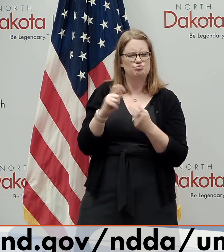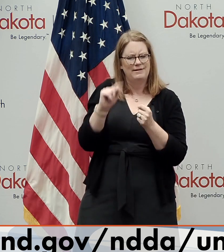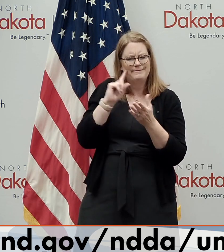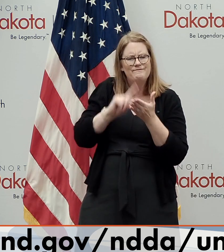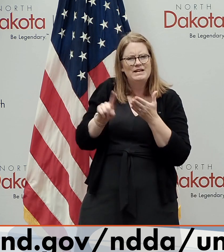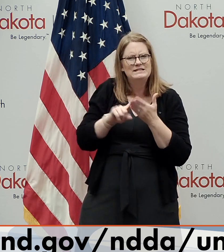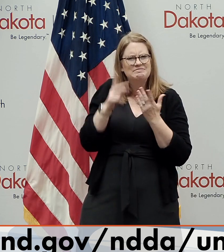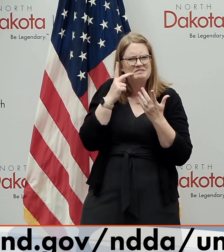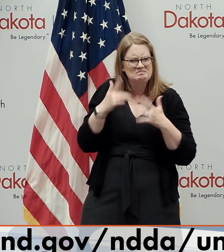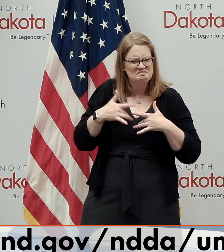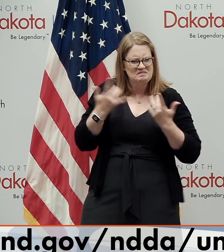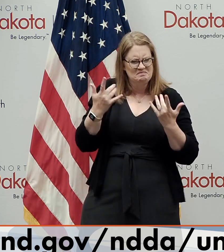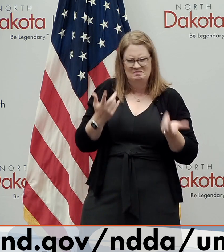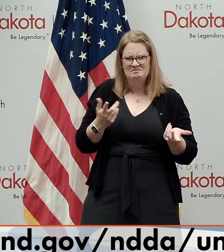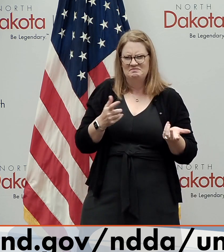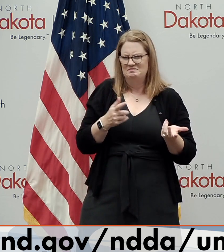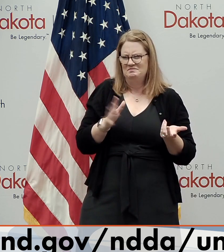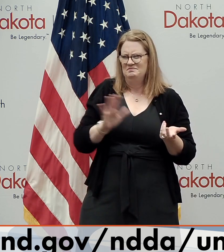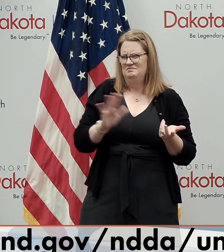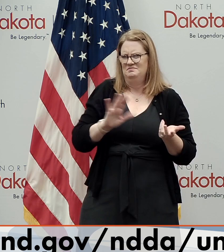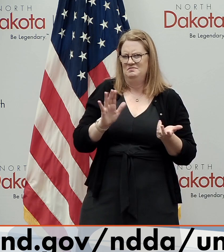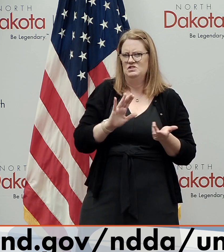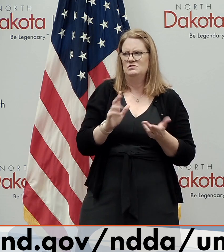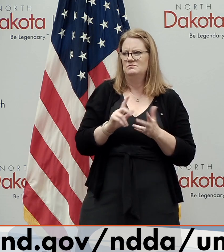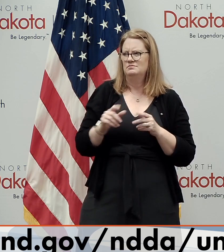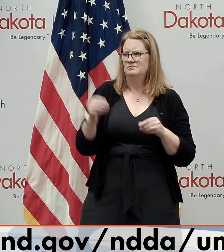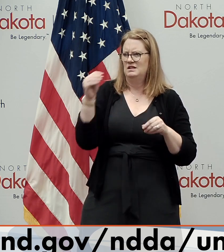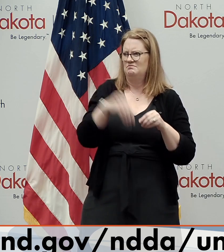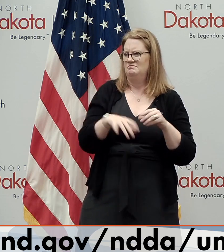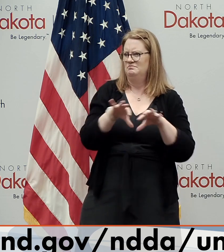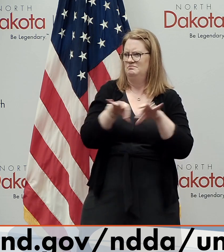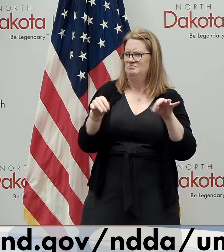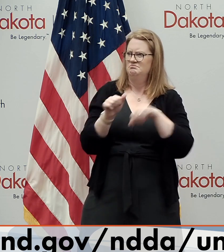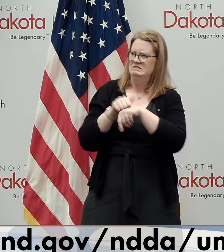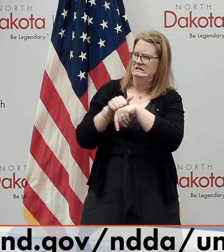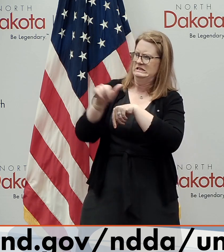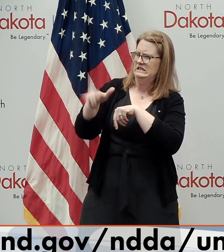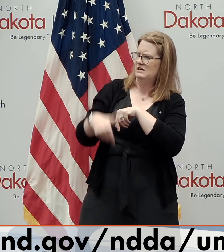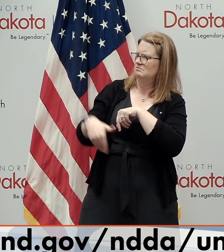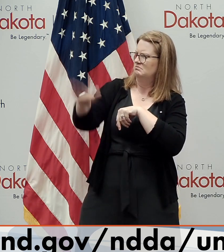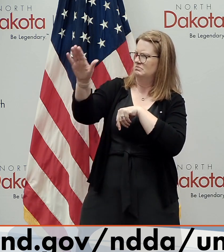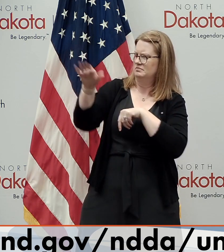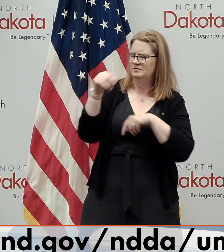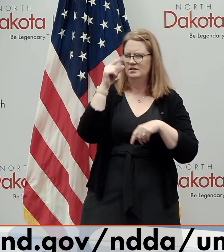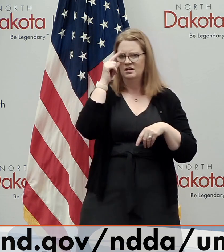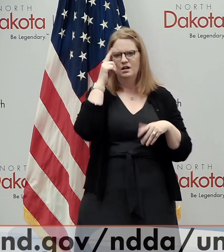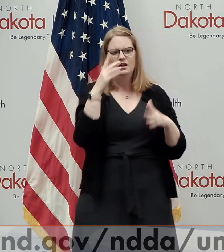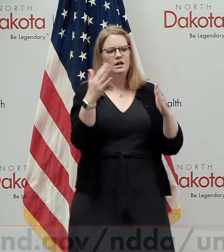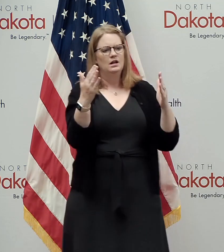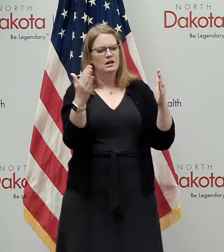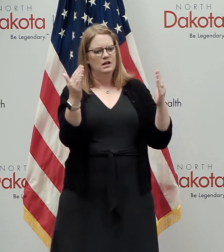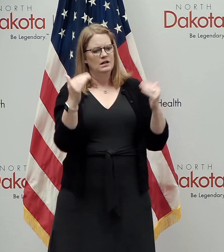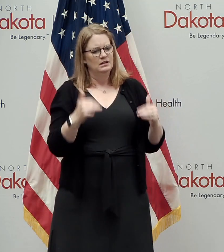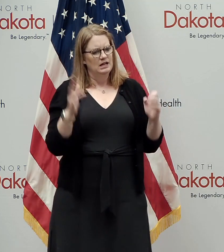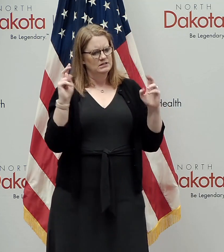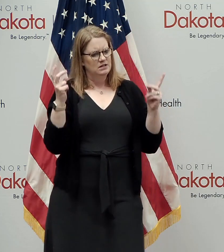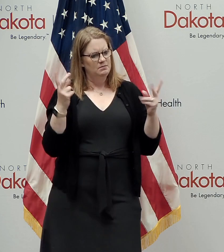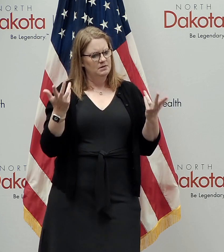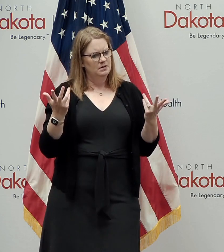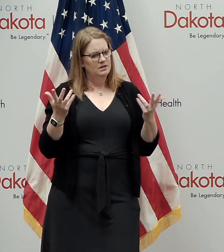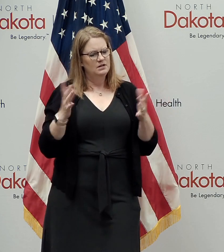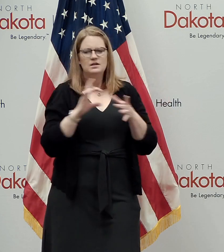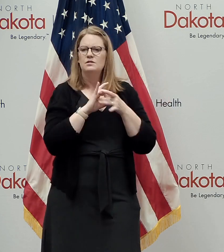our important ag industry and all the plants and wildlife in our state. Next topic, as we've always had, is